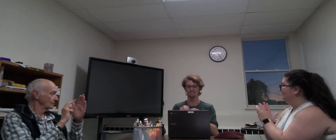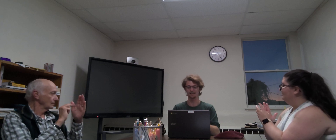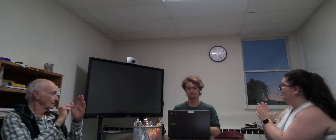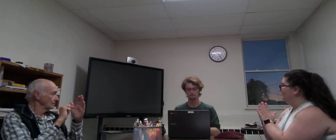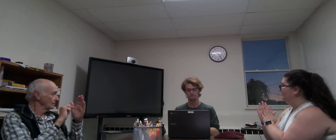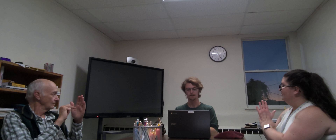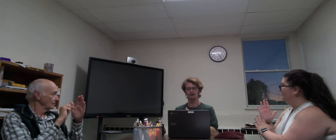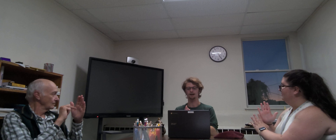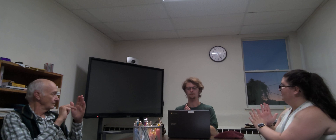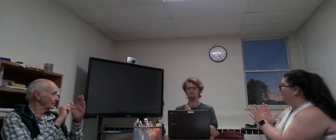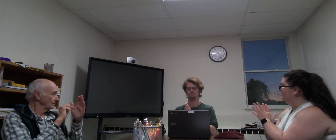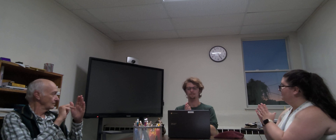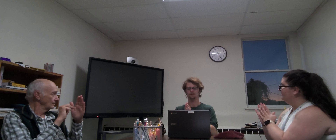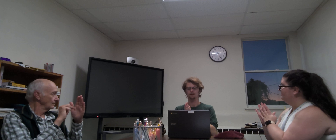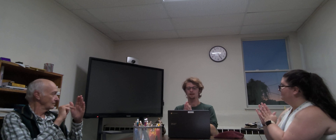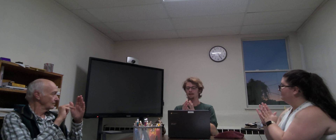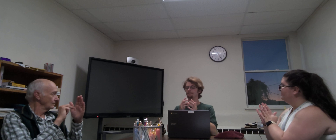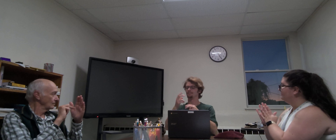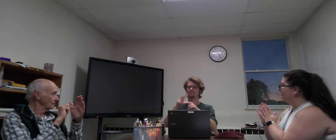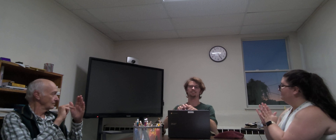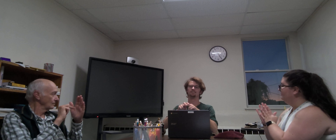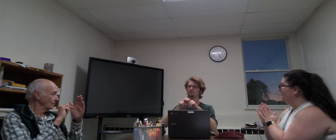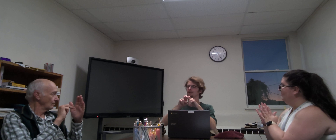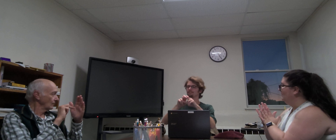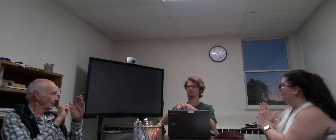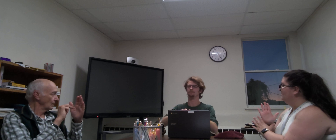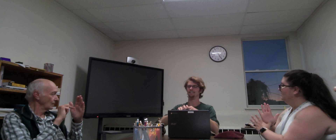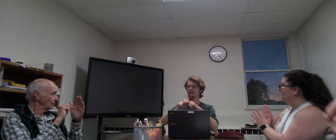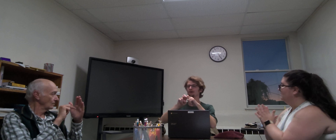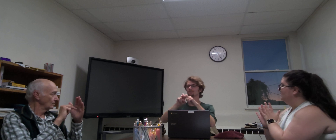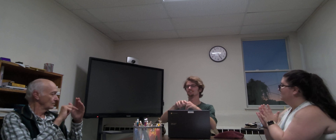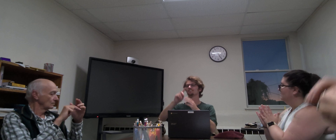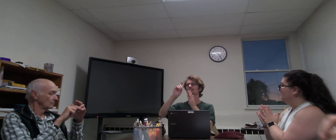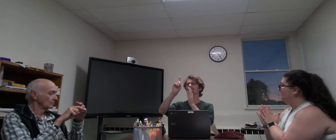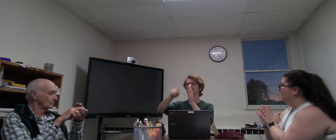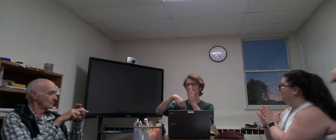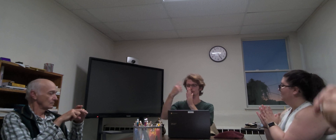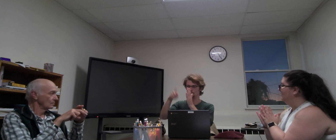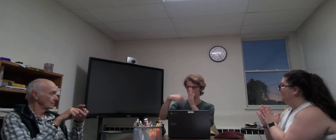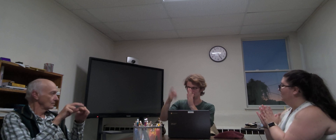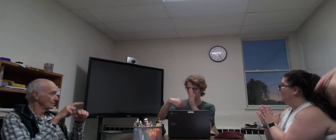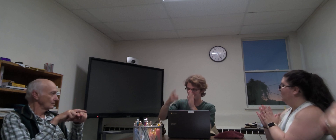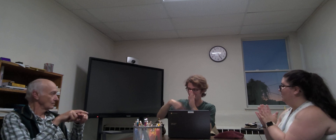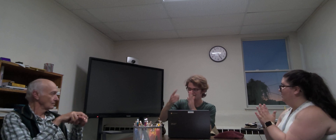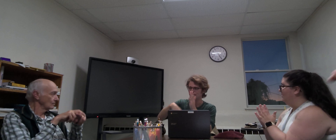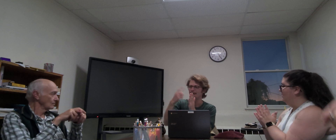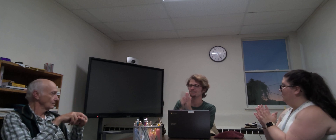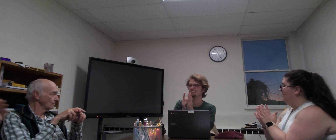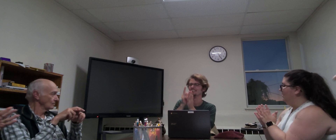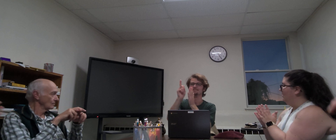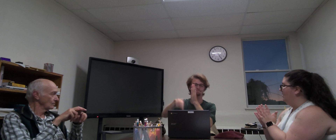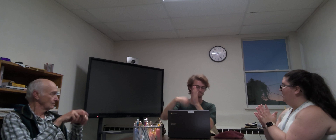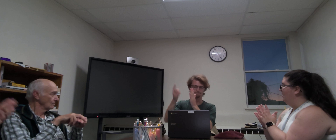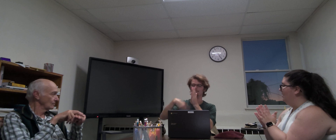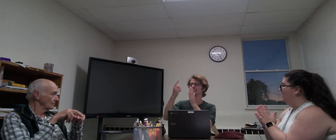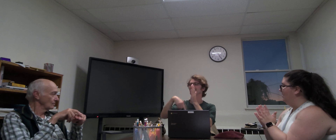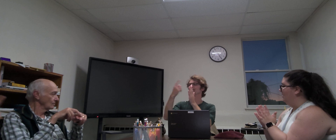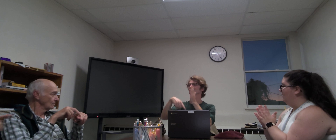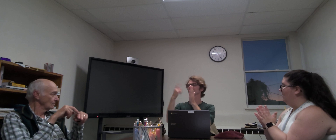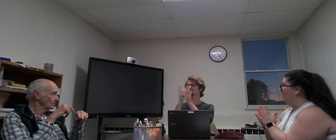that. If you're sitting somewhere for many hours, then you kind of spiral it many hours,